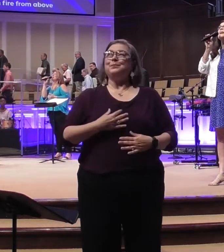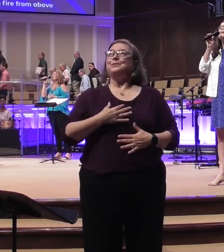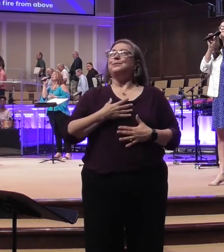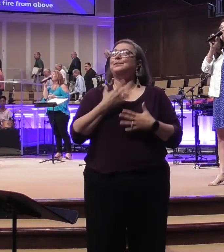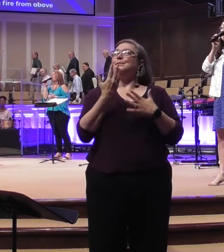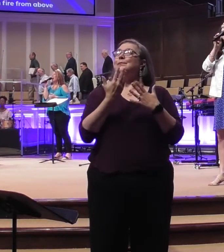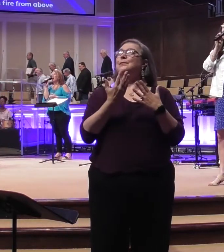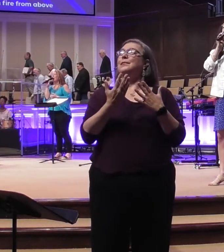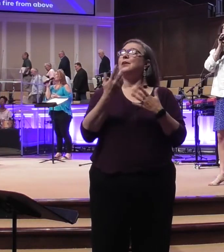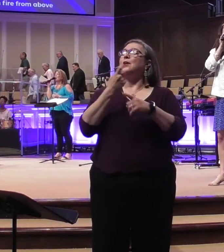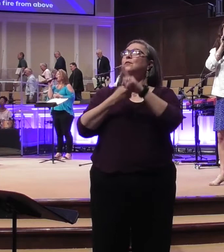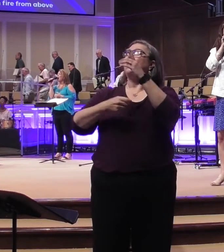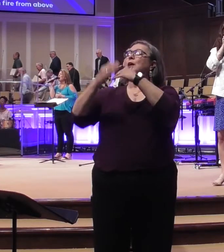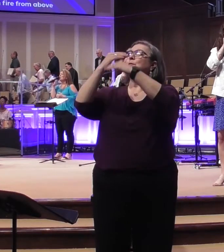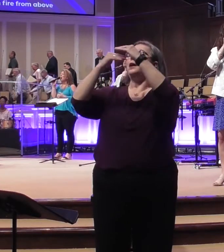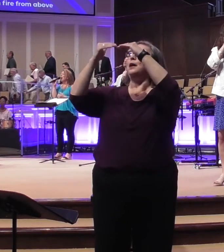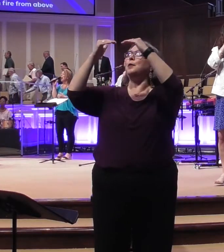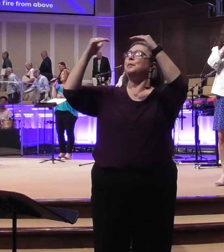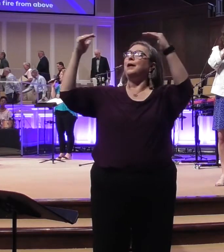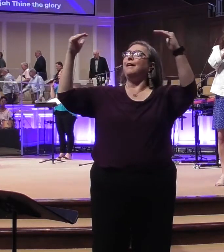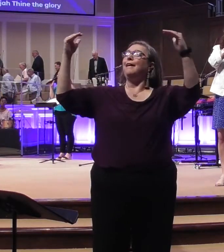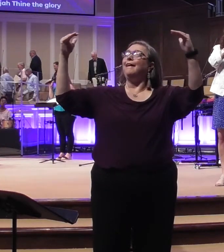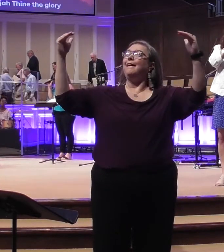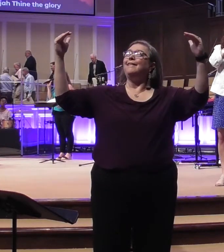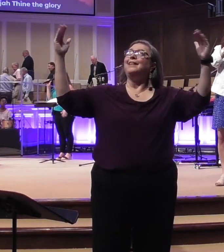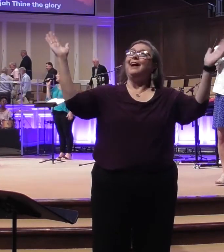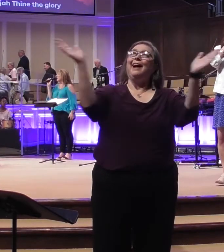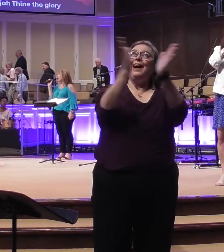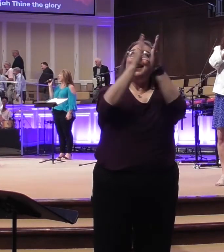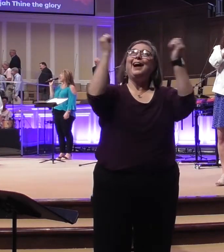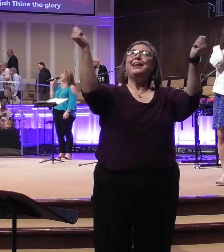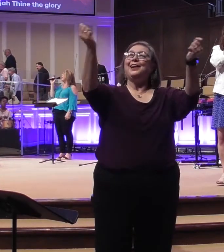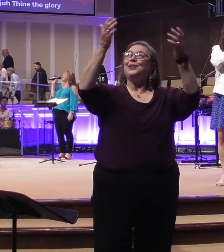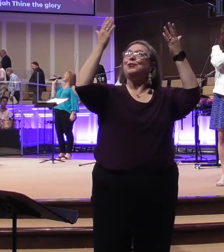rekindled with power from above.